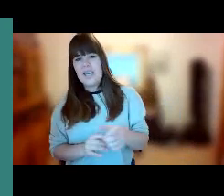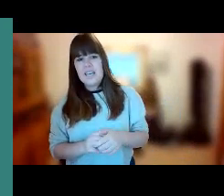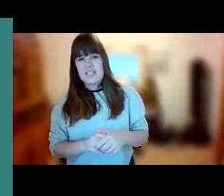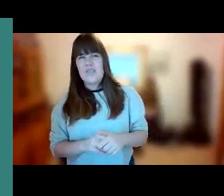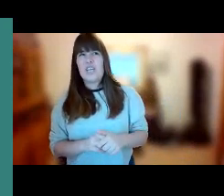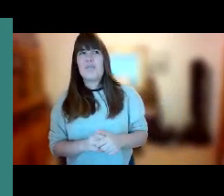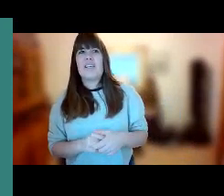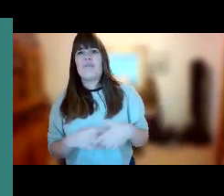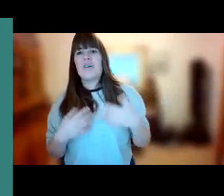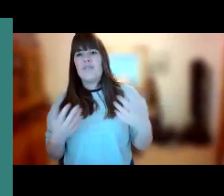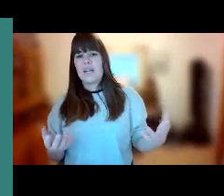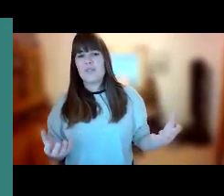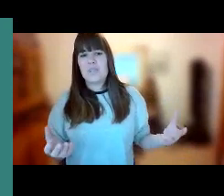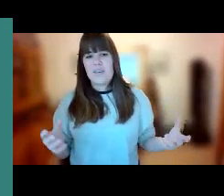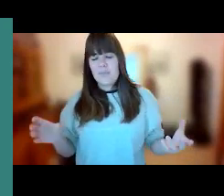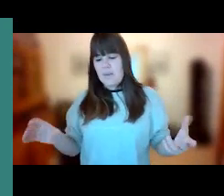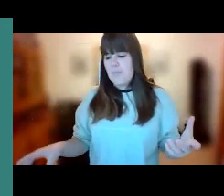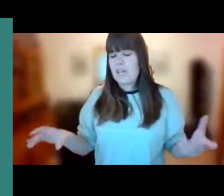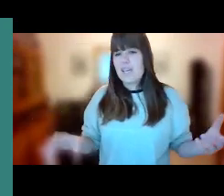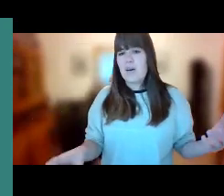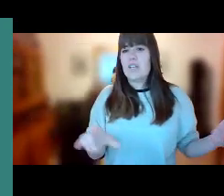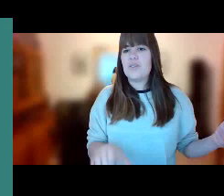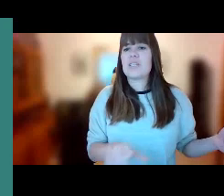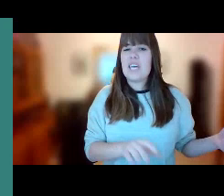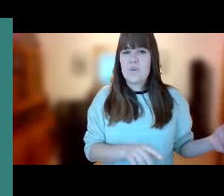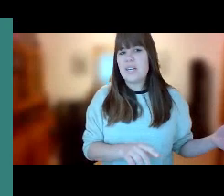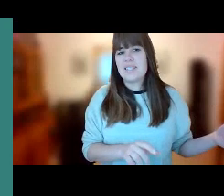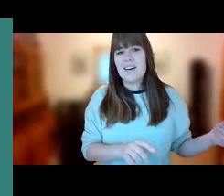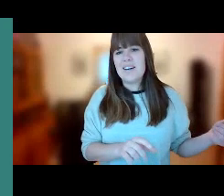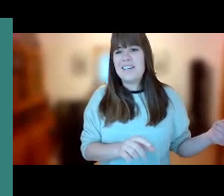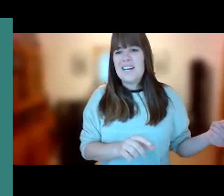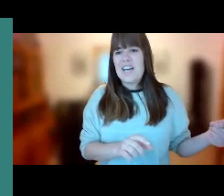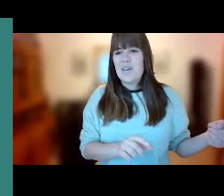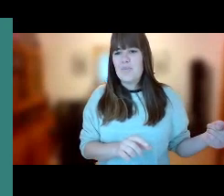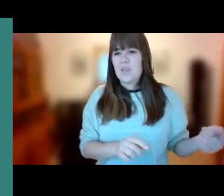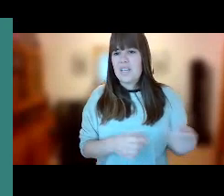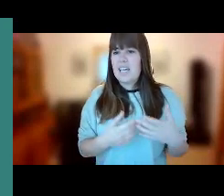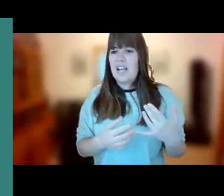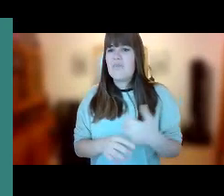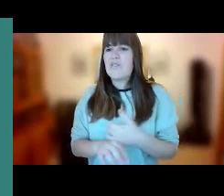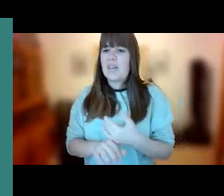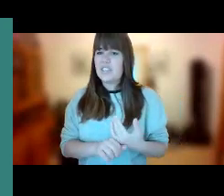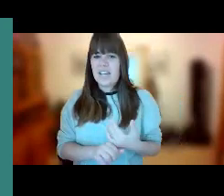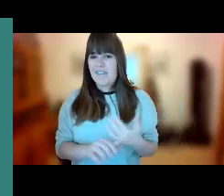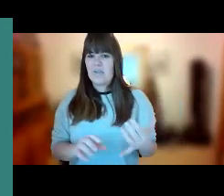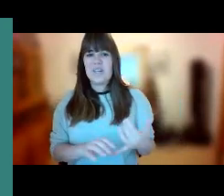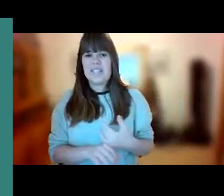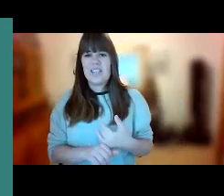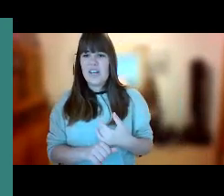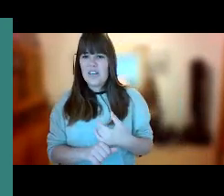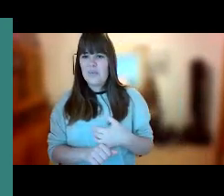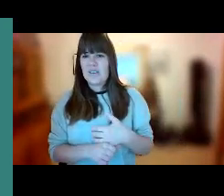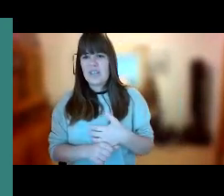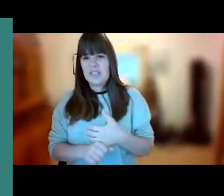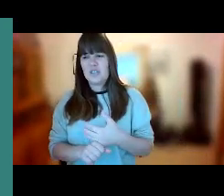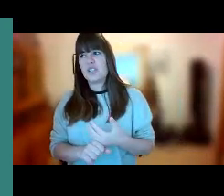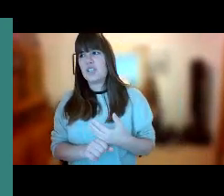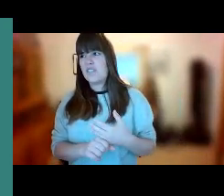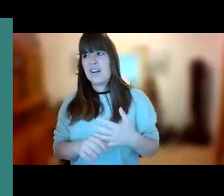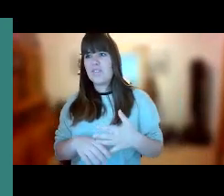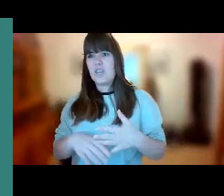instructions. So thinking about the amount of language we give, maybe picking out what those key words are, what the key information carrying words are. If we're